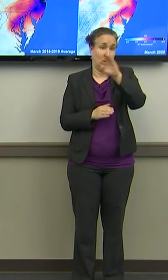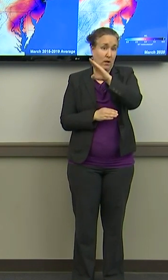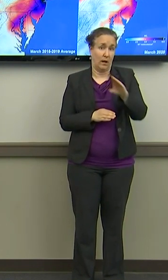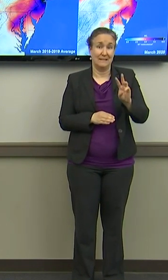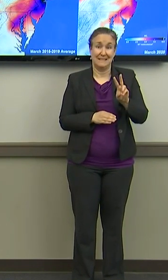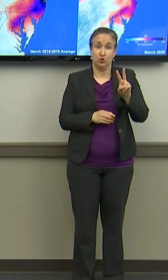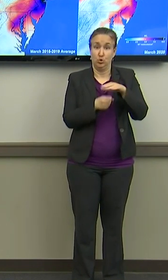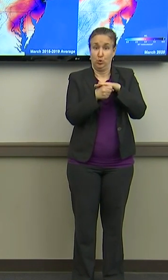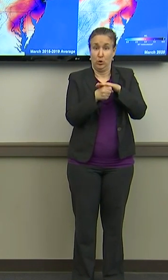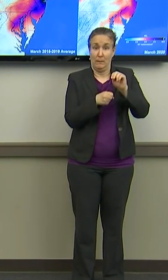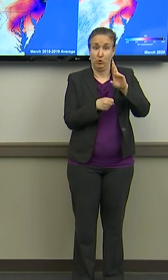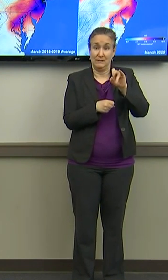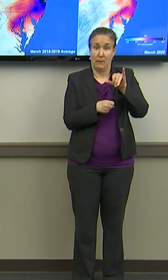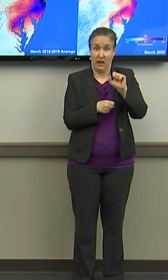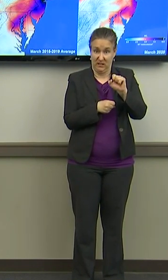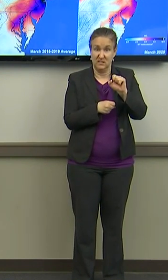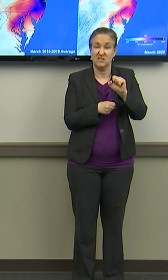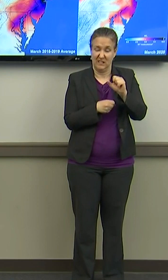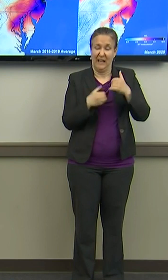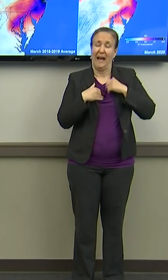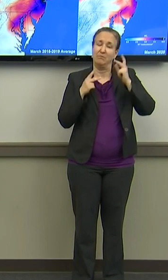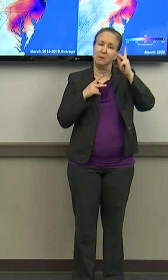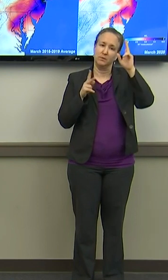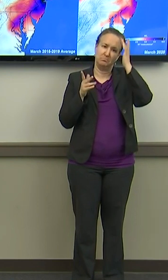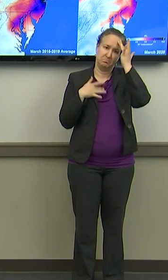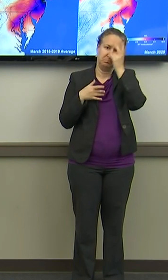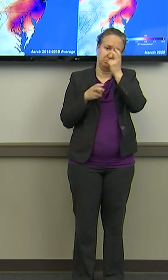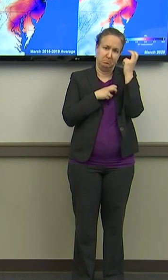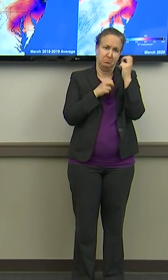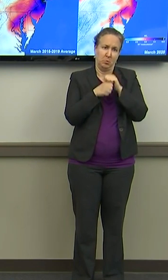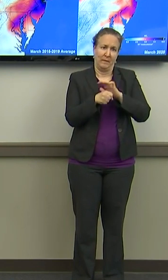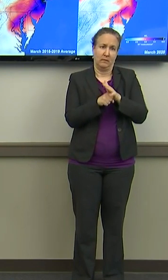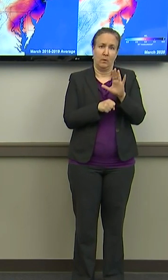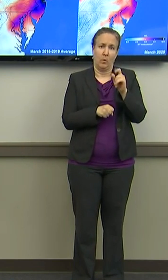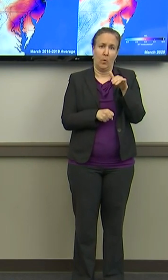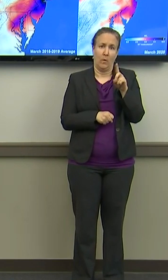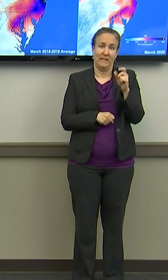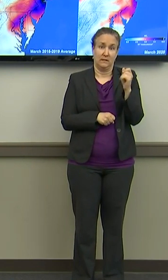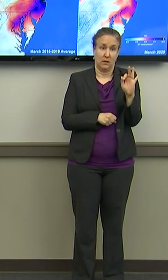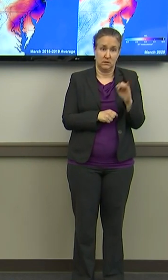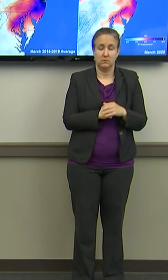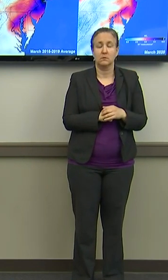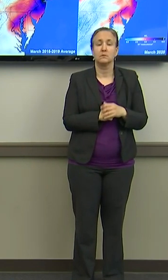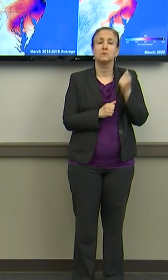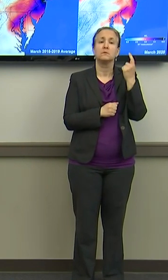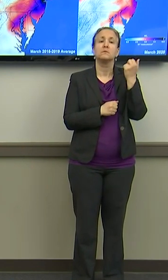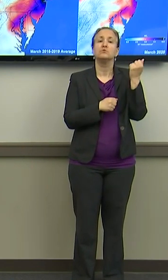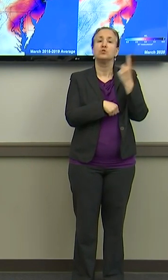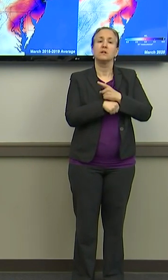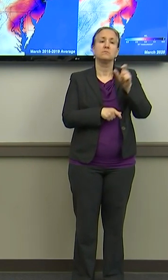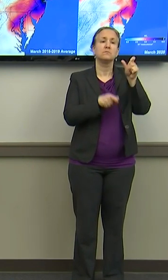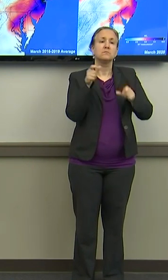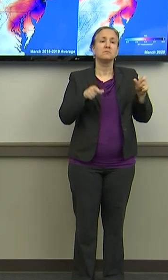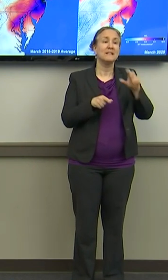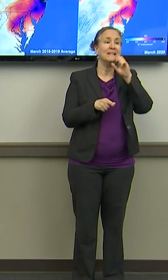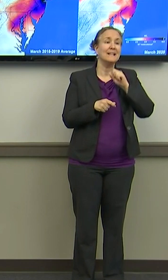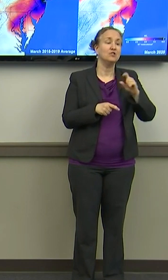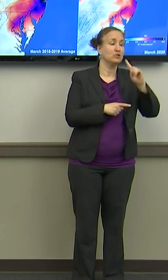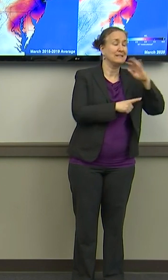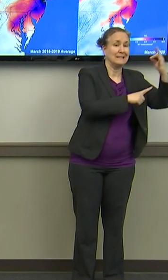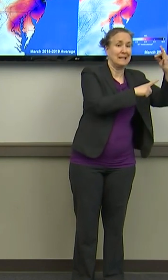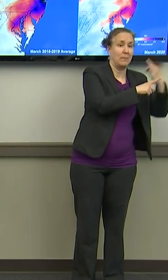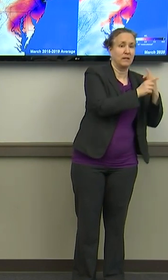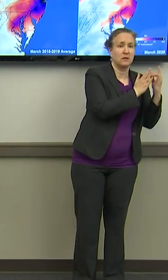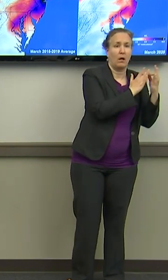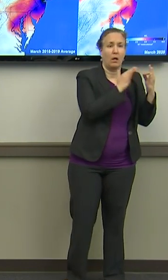62 municipalities that are home to individuals with COVID-19. Today's individuals range in age from 9 months